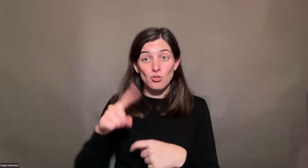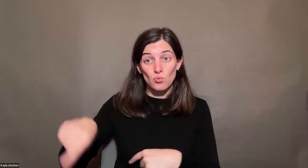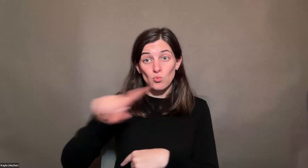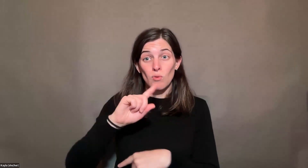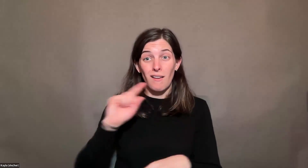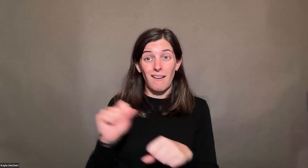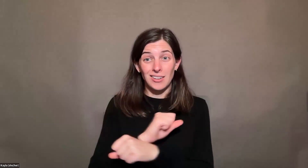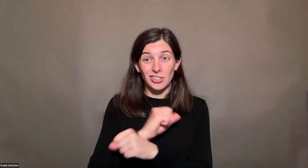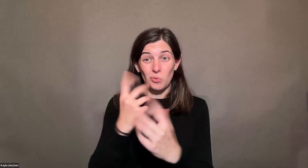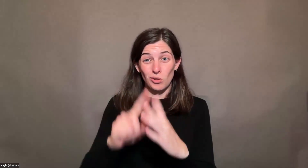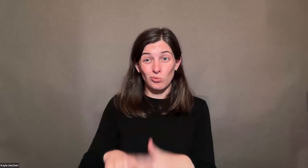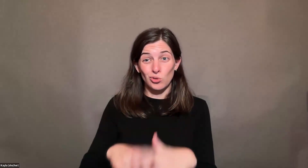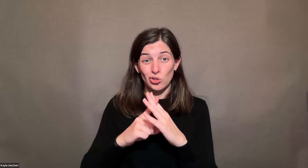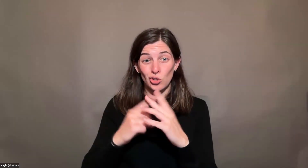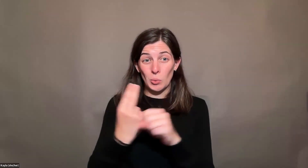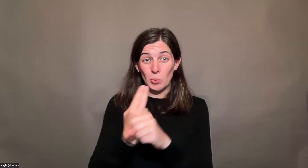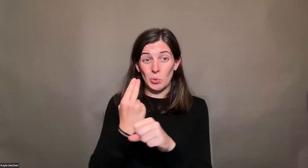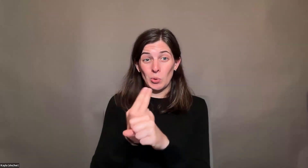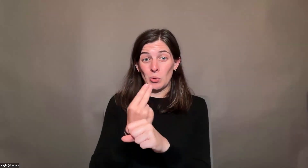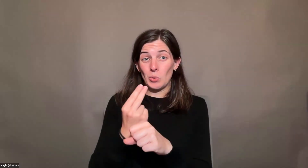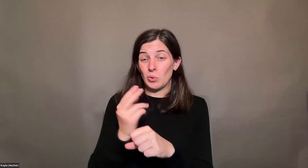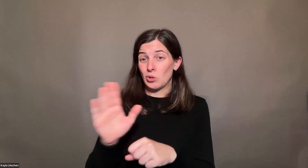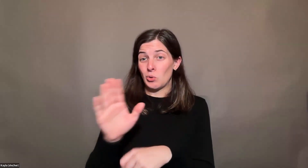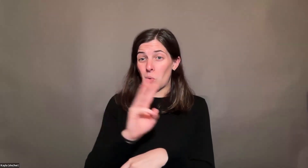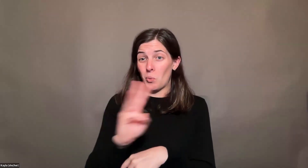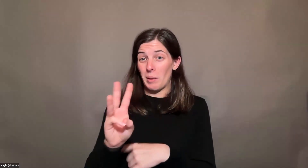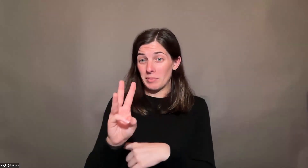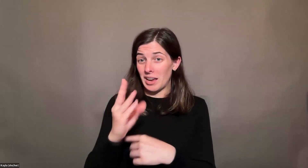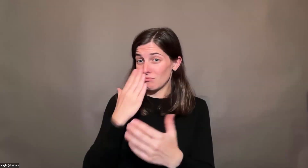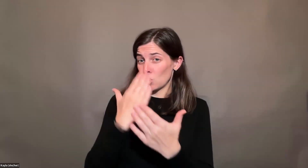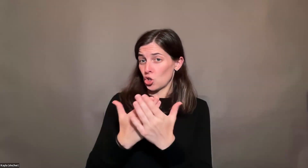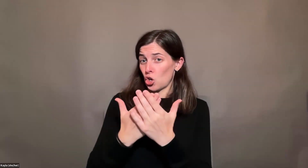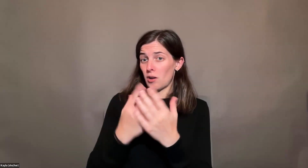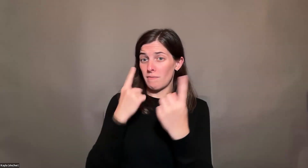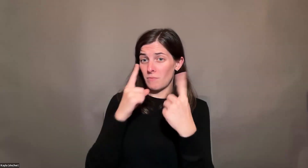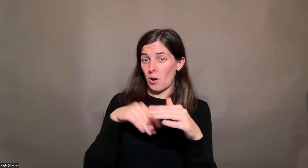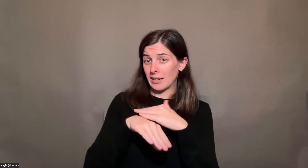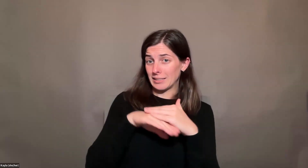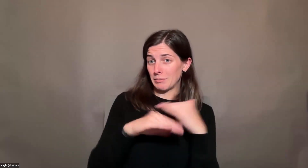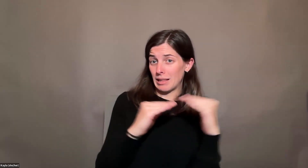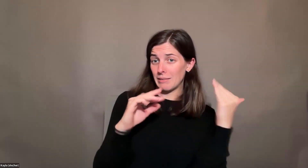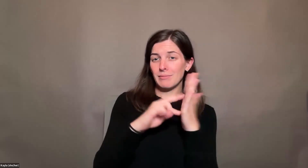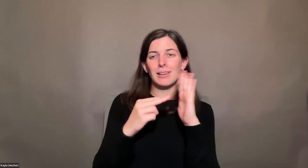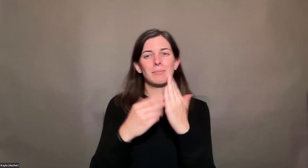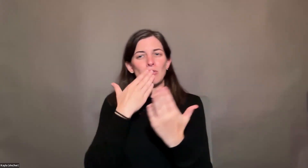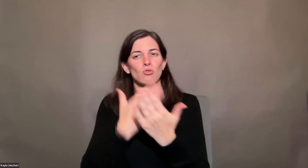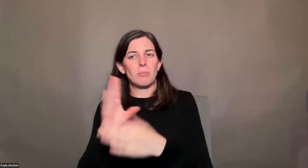or your site is good at accessible level, so then you are actually good in business. So improve